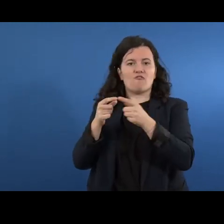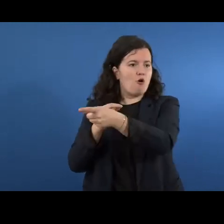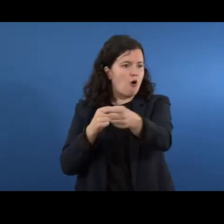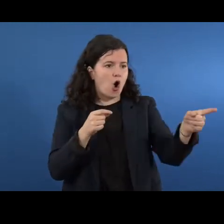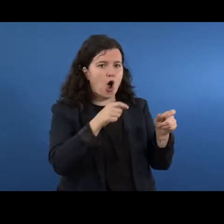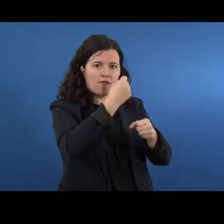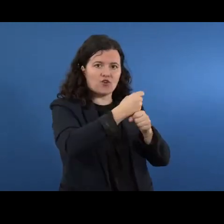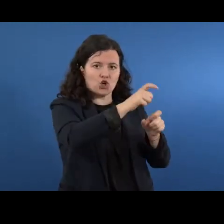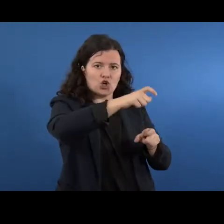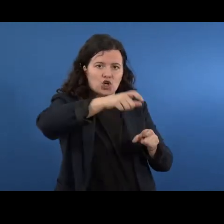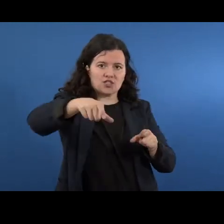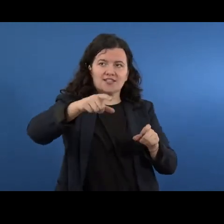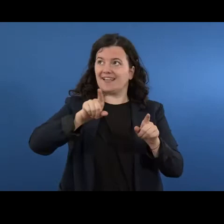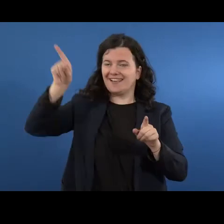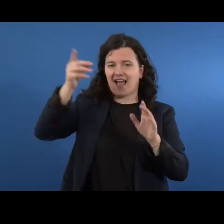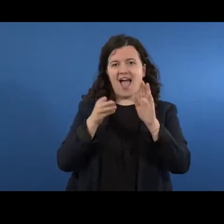So again,